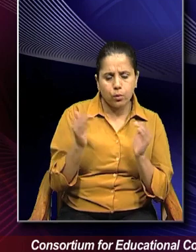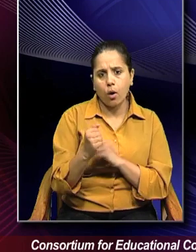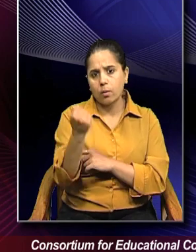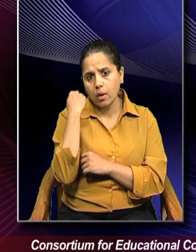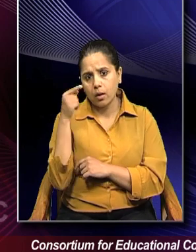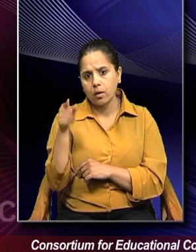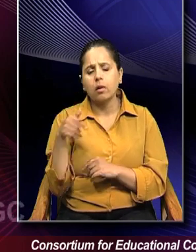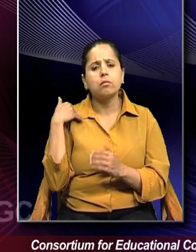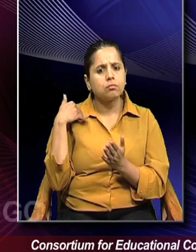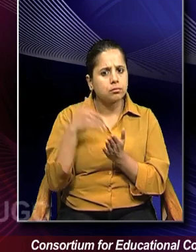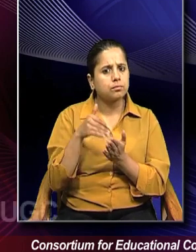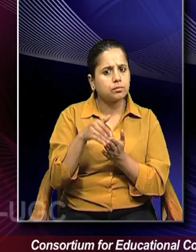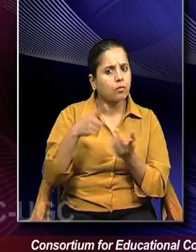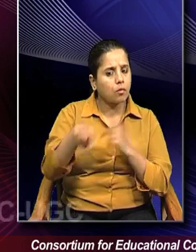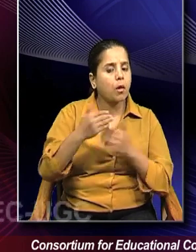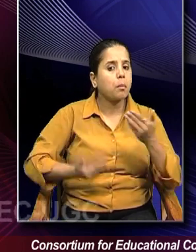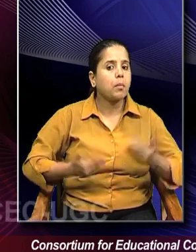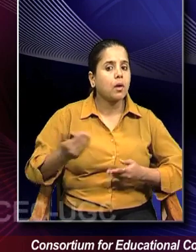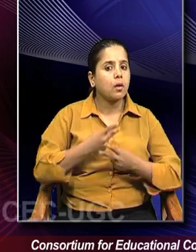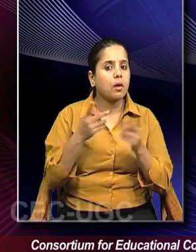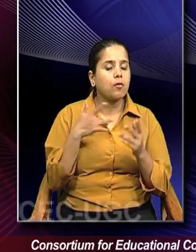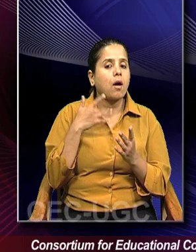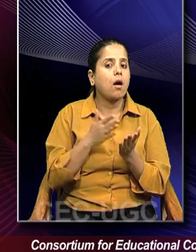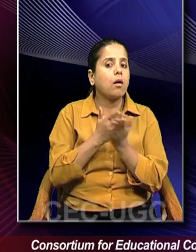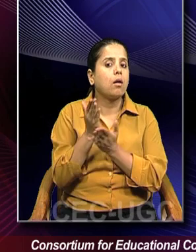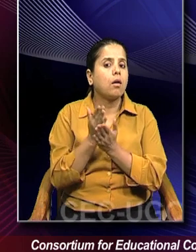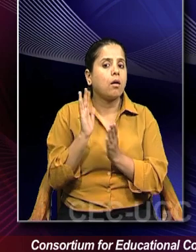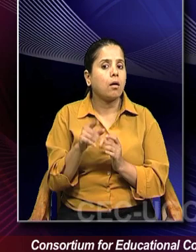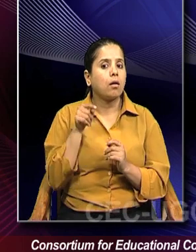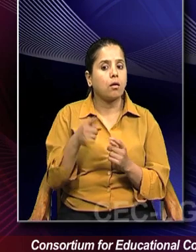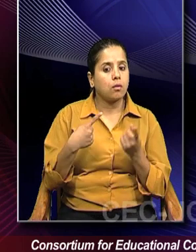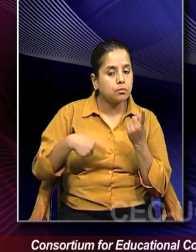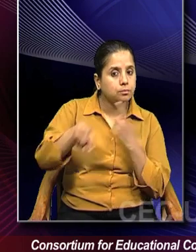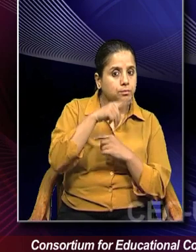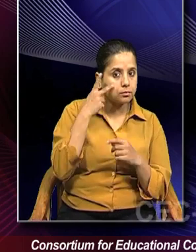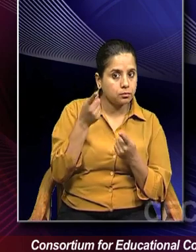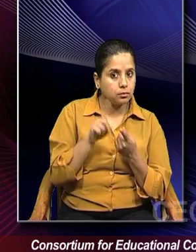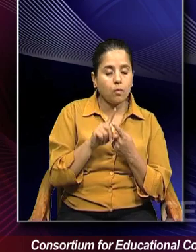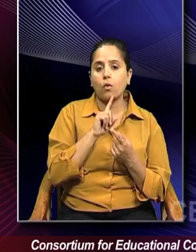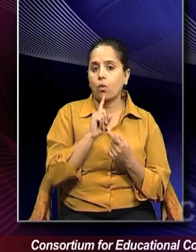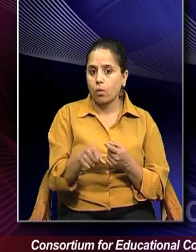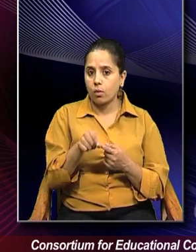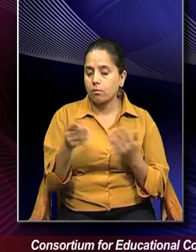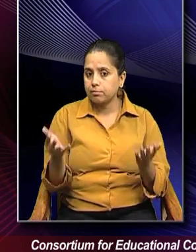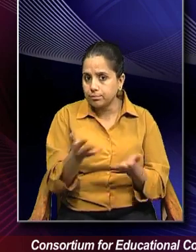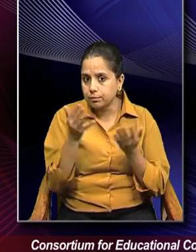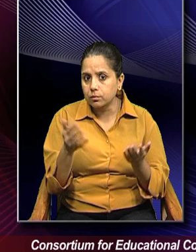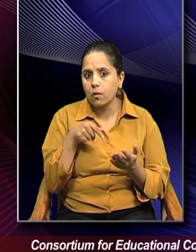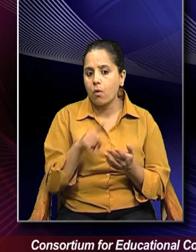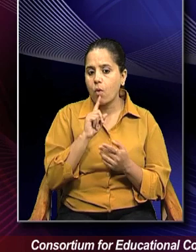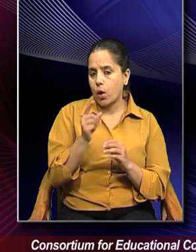they frequently behave in a way that undermines order and promotes